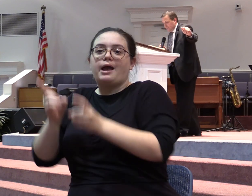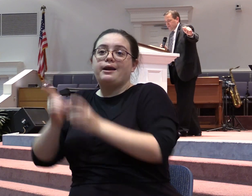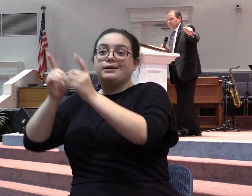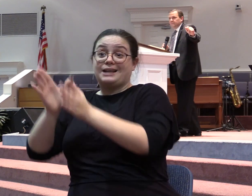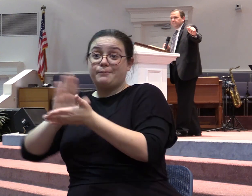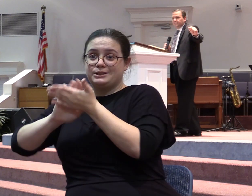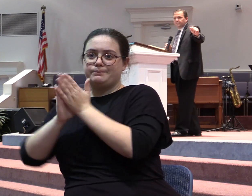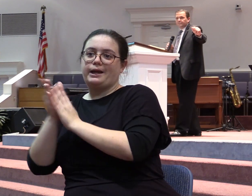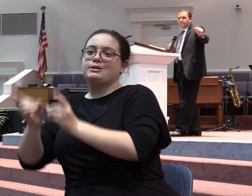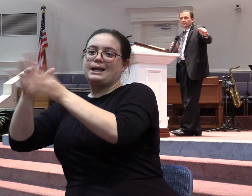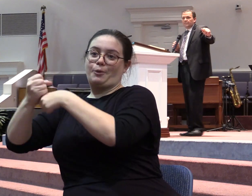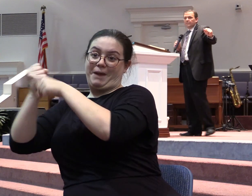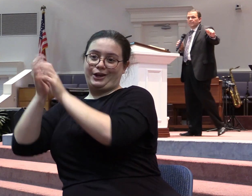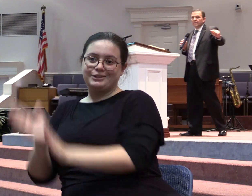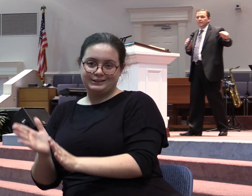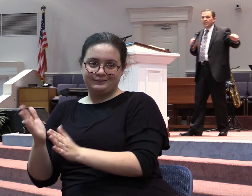makers.